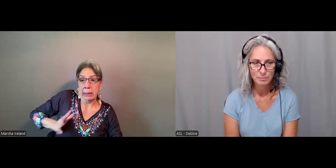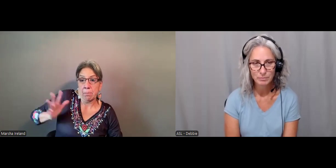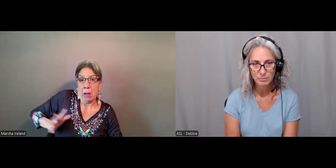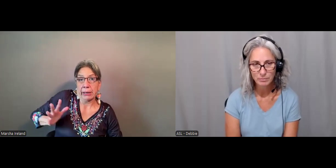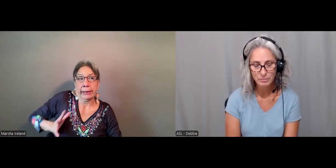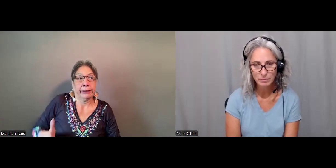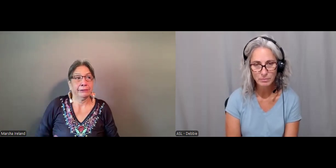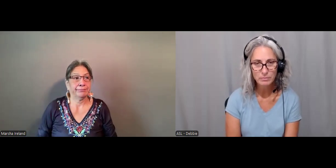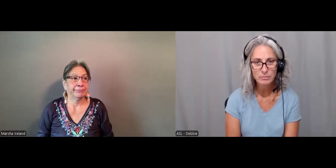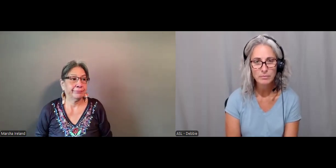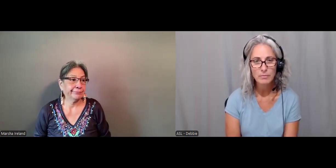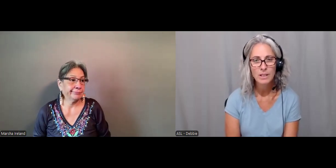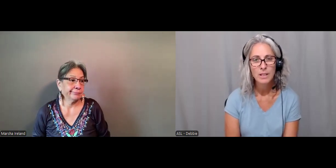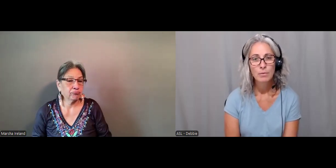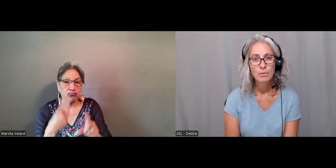student,